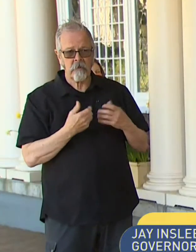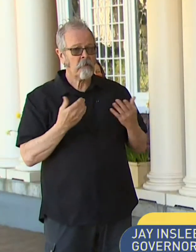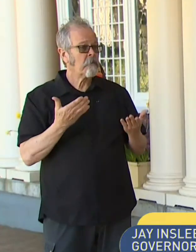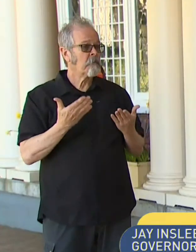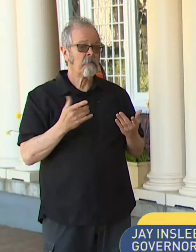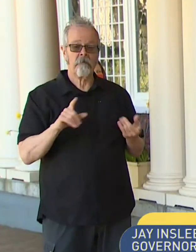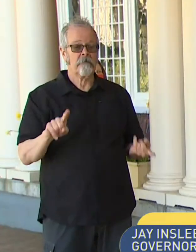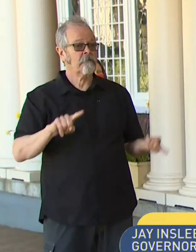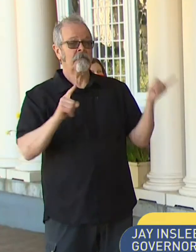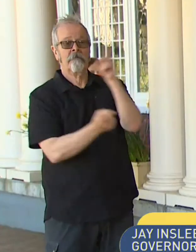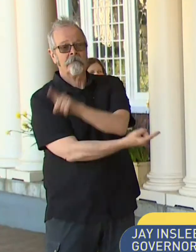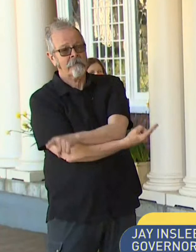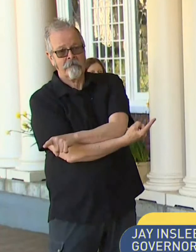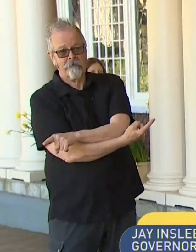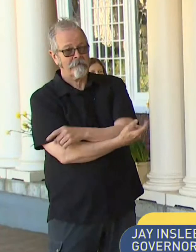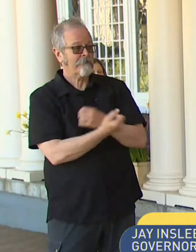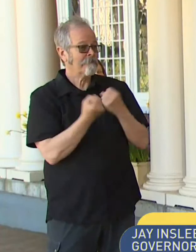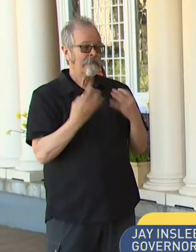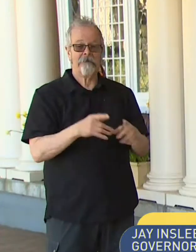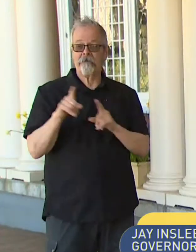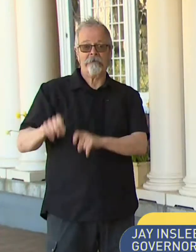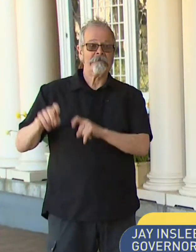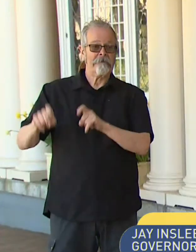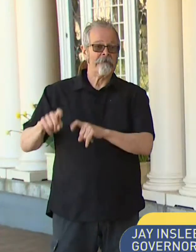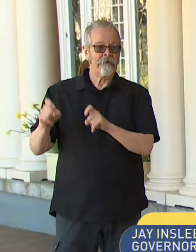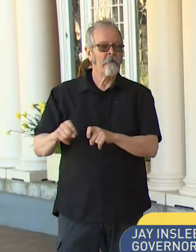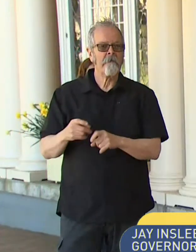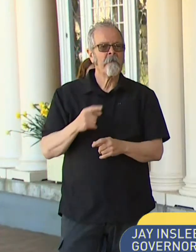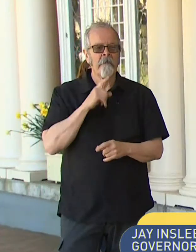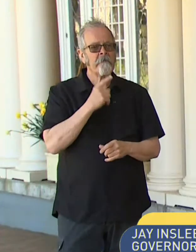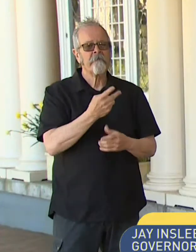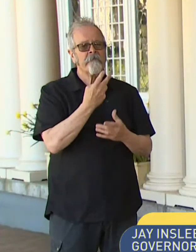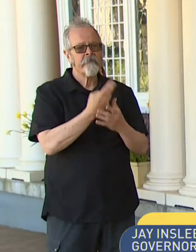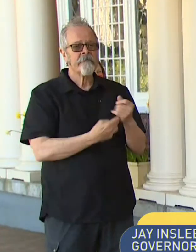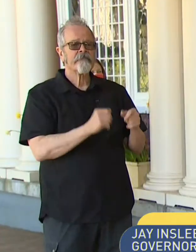tests. So we just thought those two things worked best together.